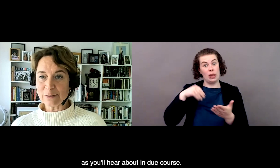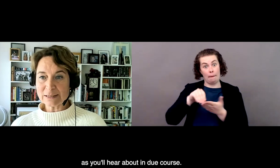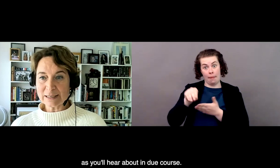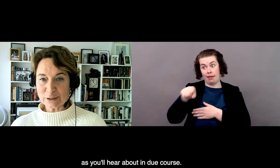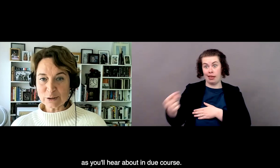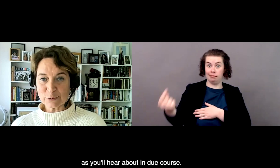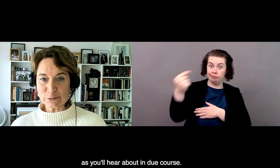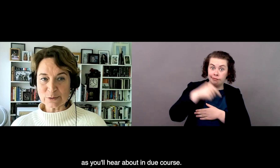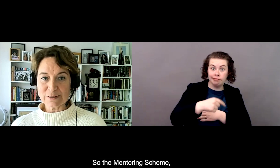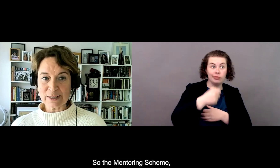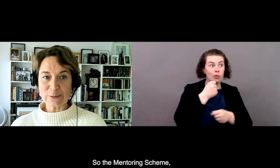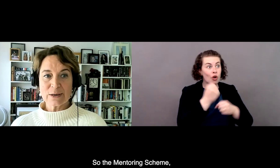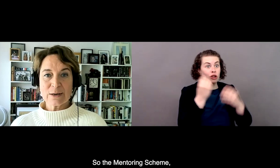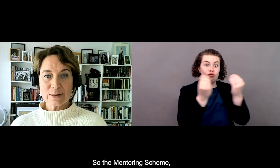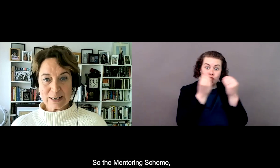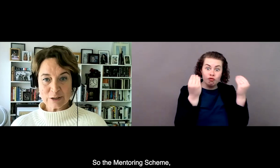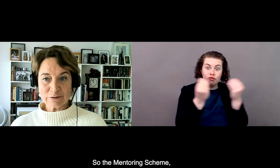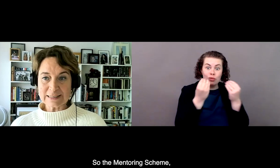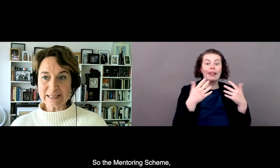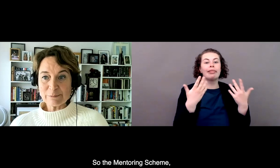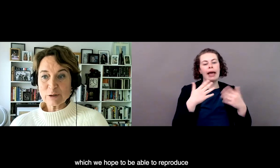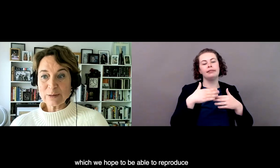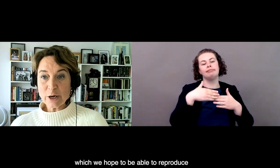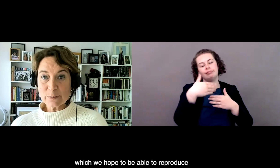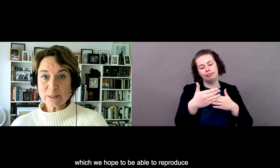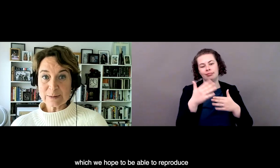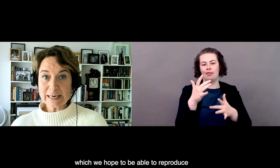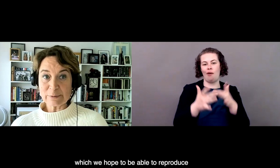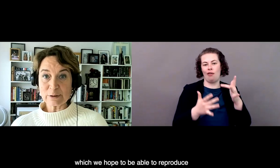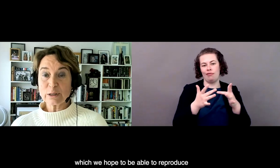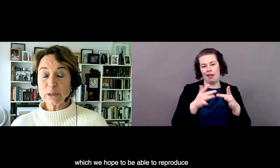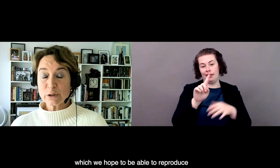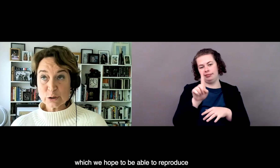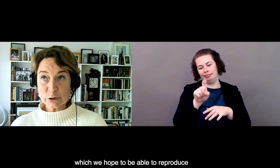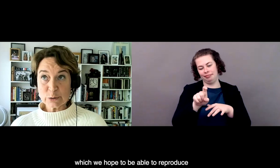in due course. So the mentoring scheme, which we hope to be able to